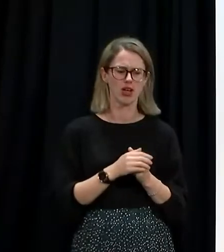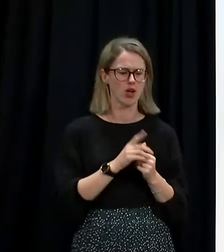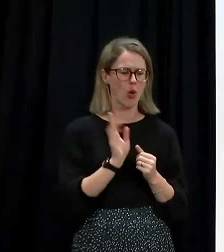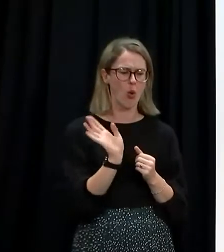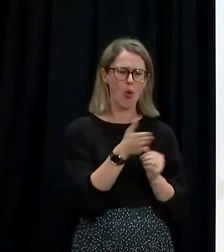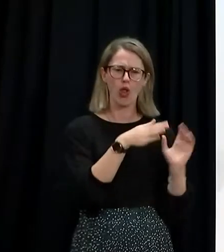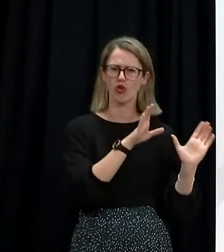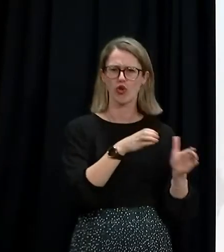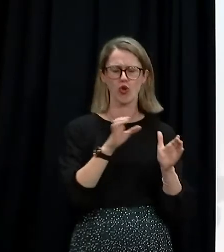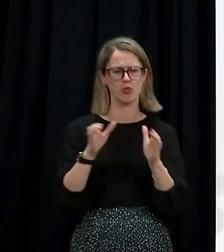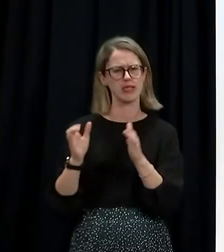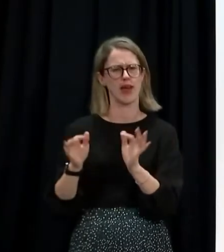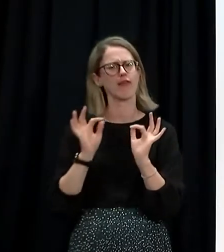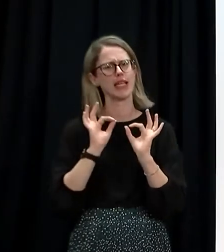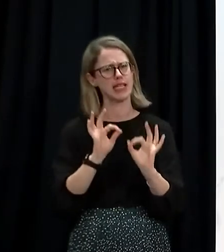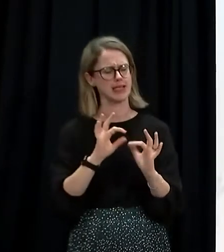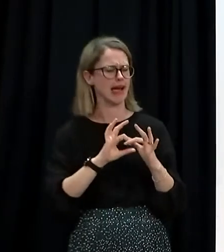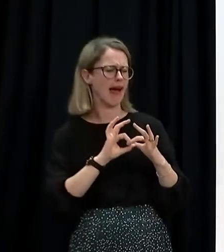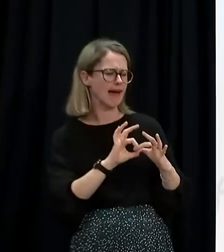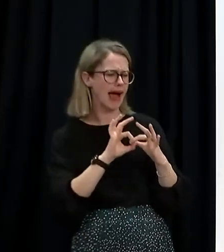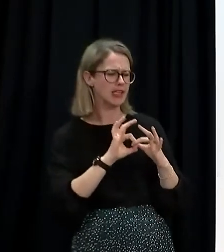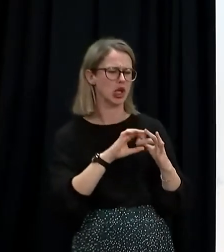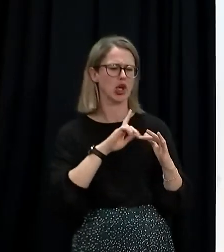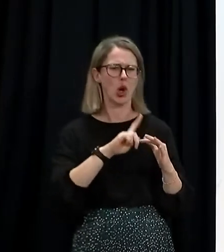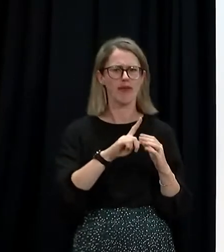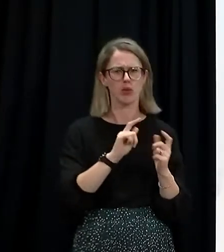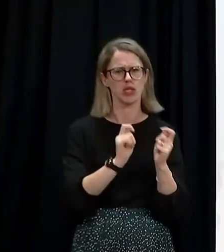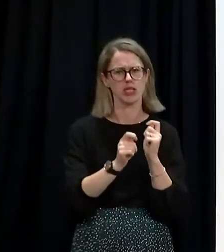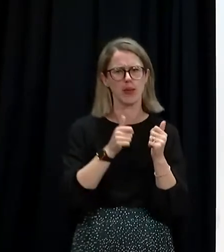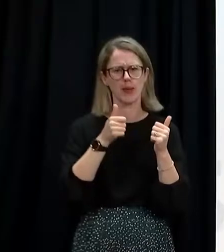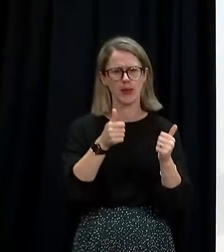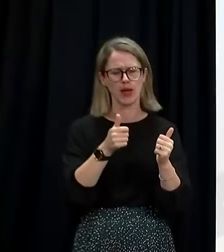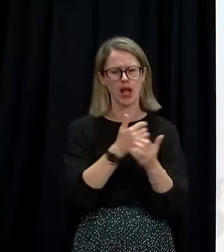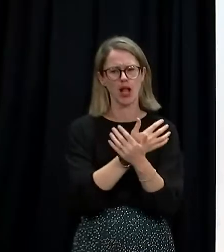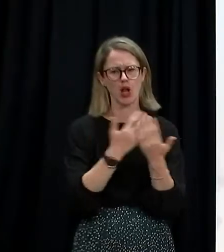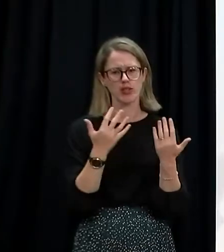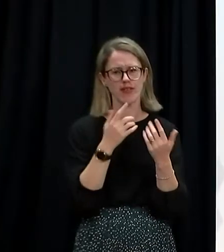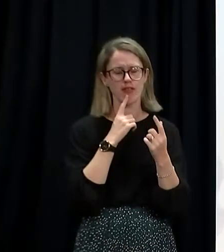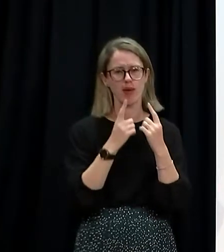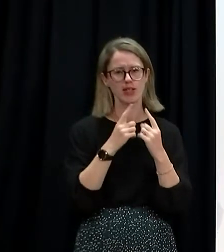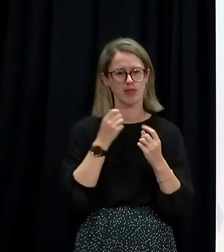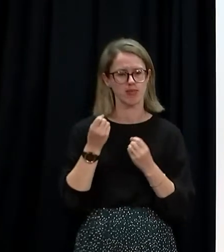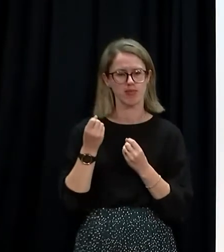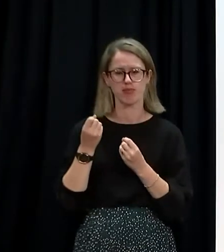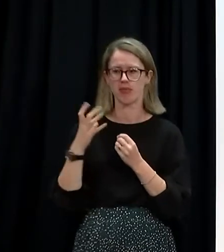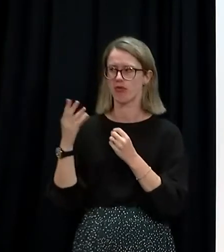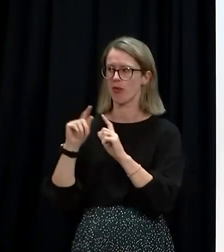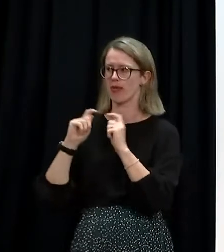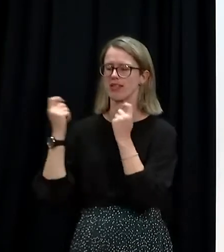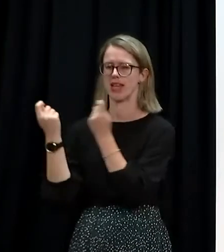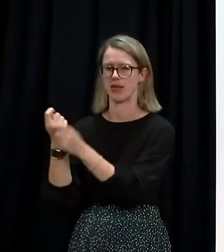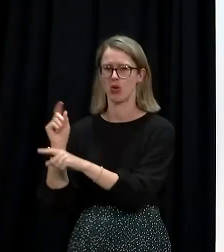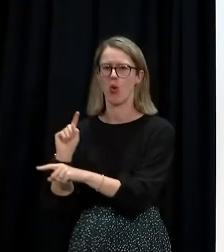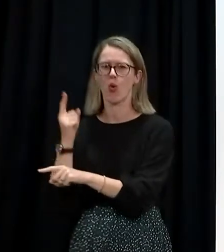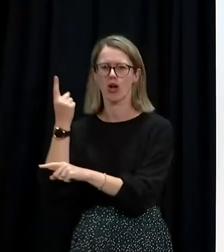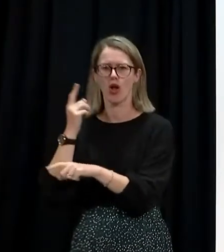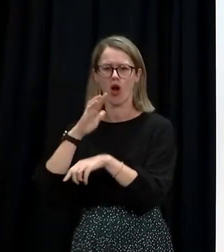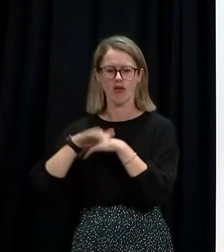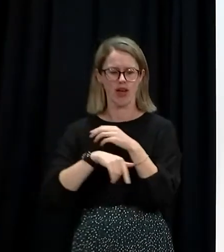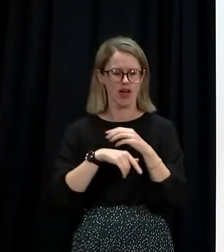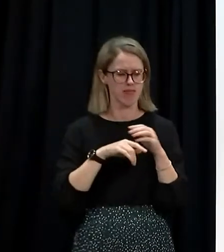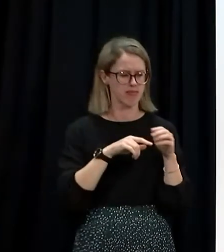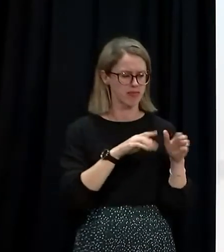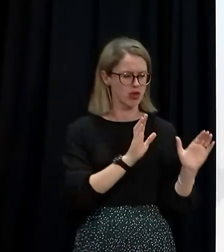groups who are involved in these clusters. So we got quite a lot of detail today from the team in Auckland about the nature